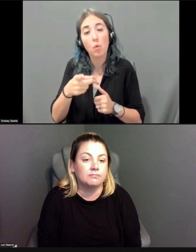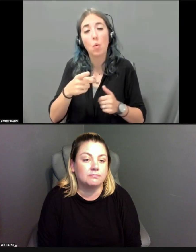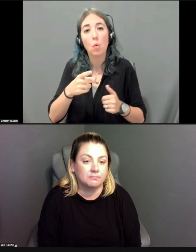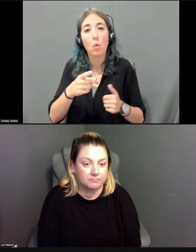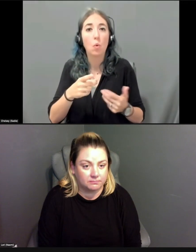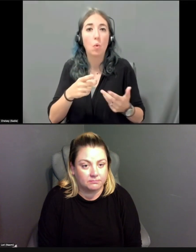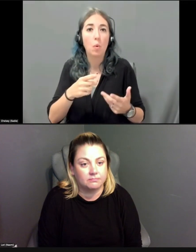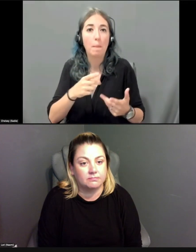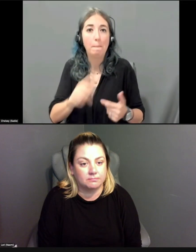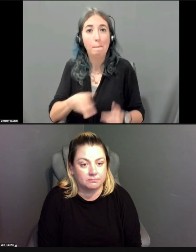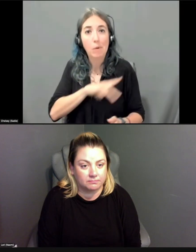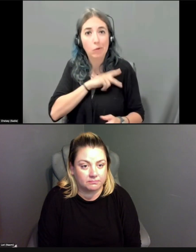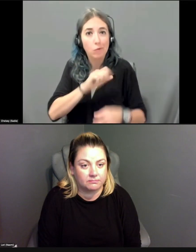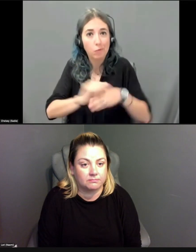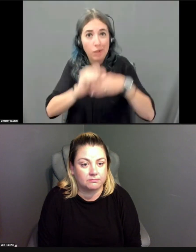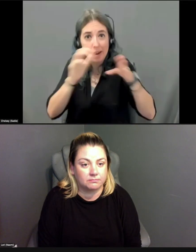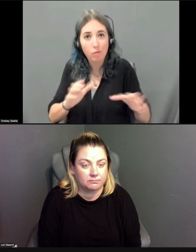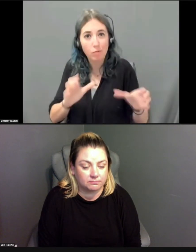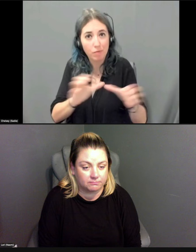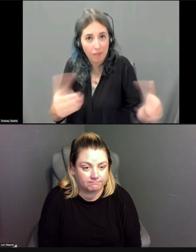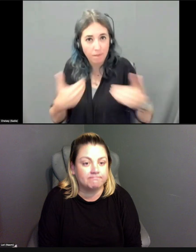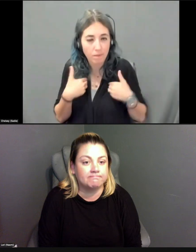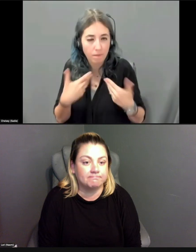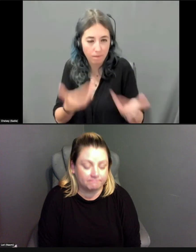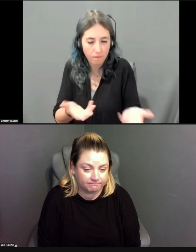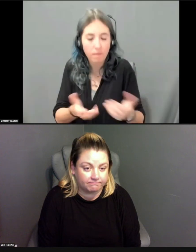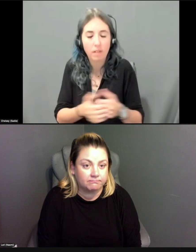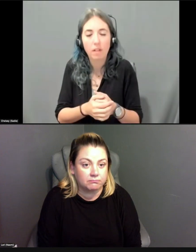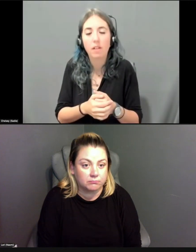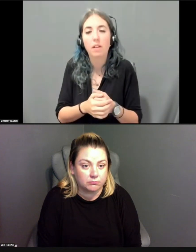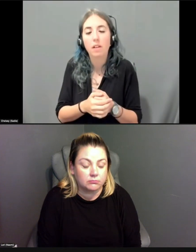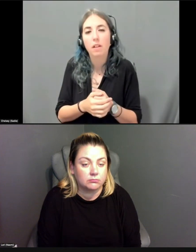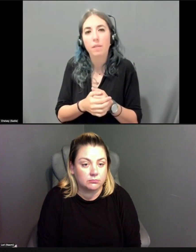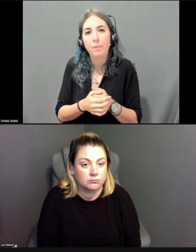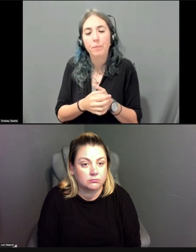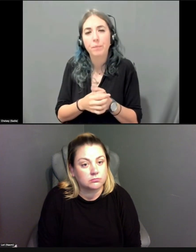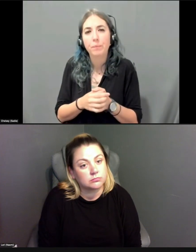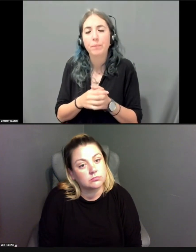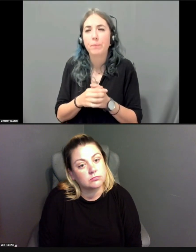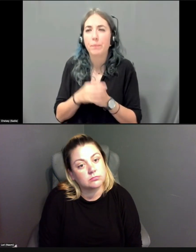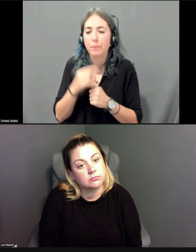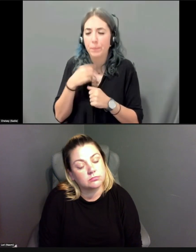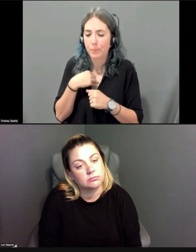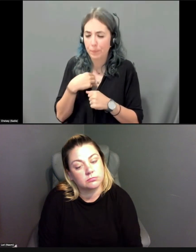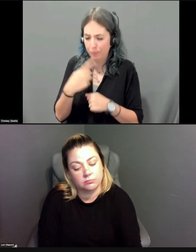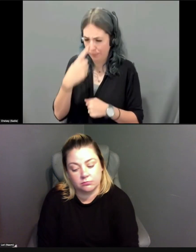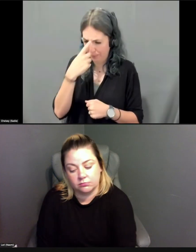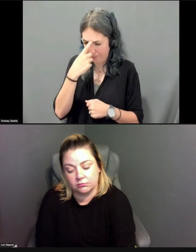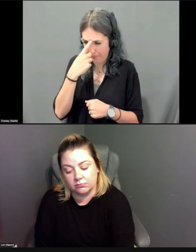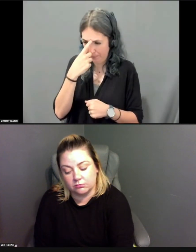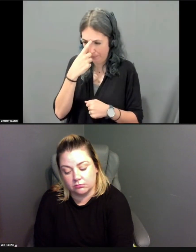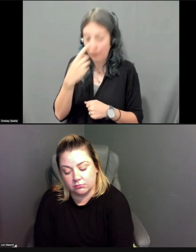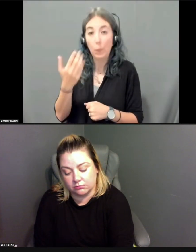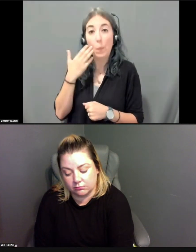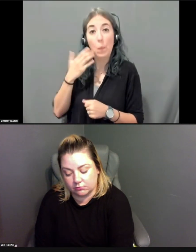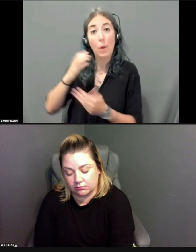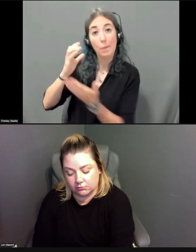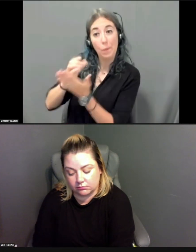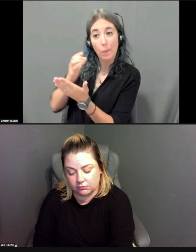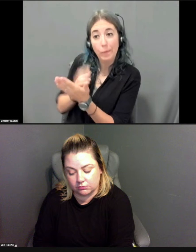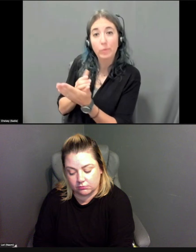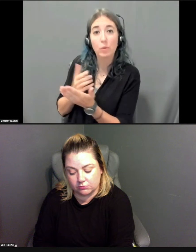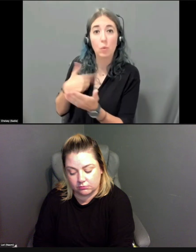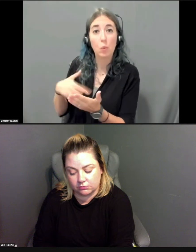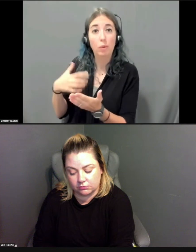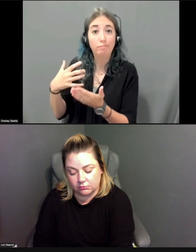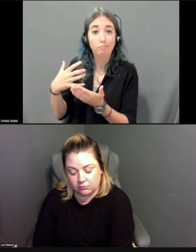instructor certifications. And I've been thinking a lot about the content of those trainings that we go through.